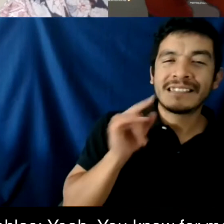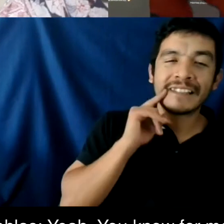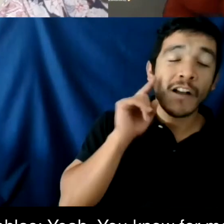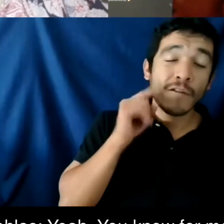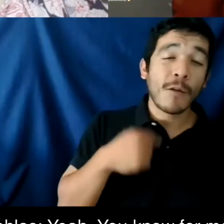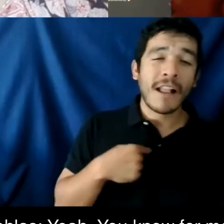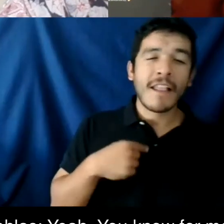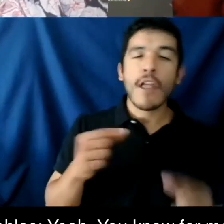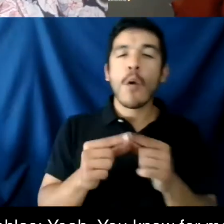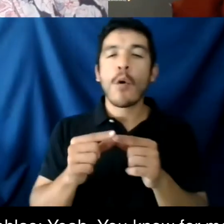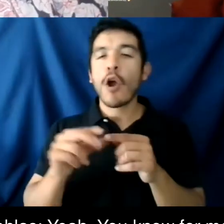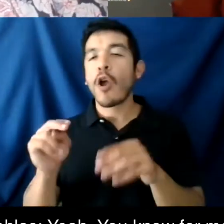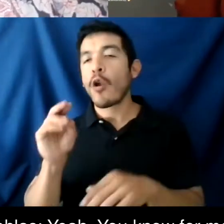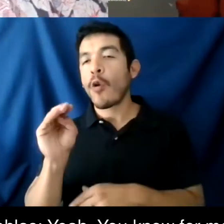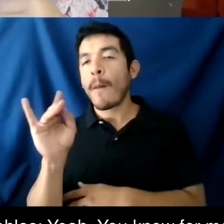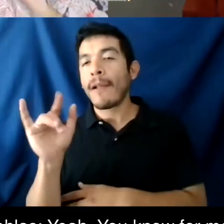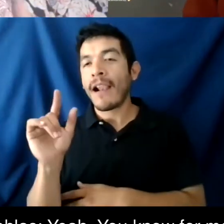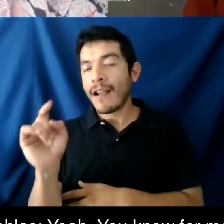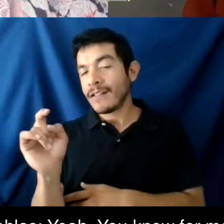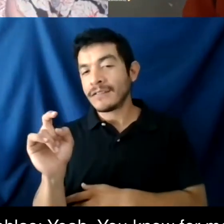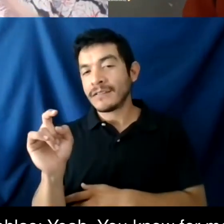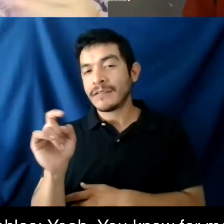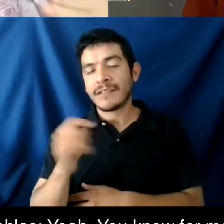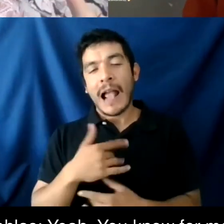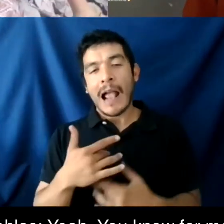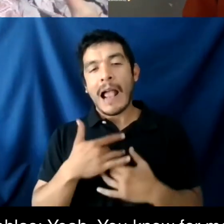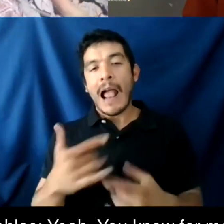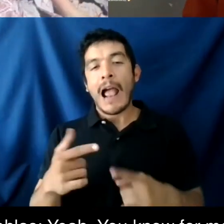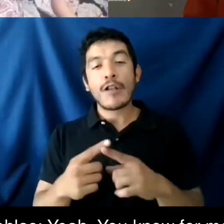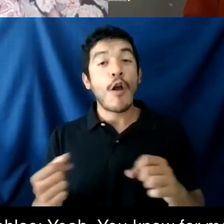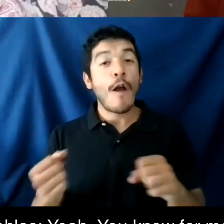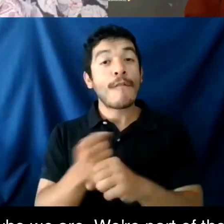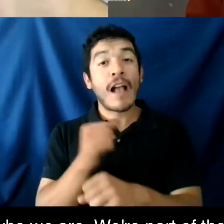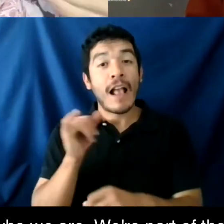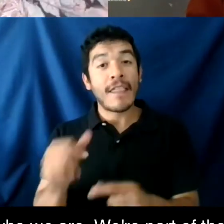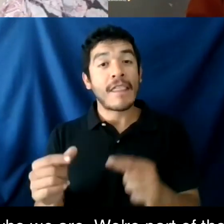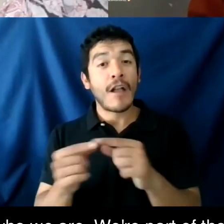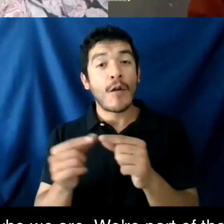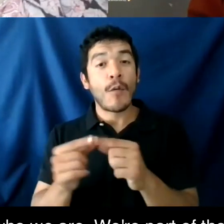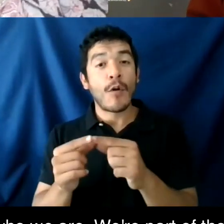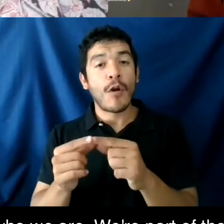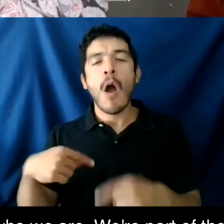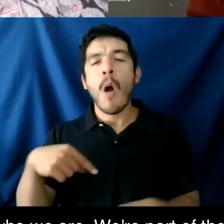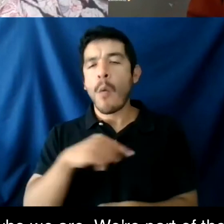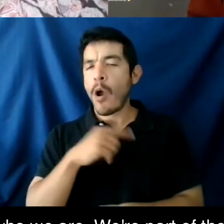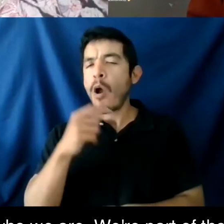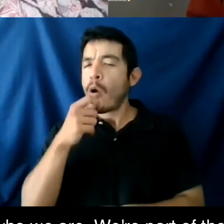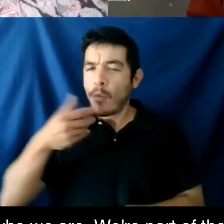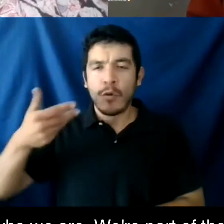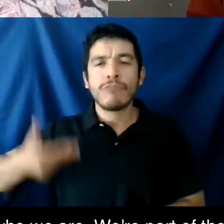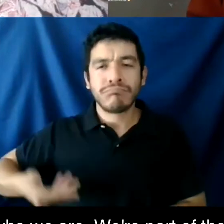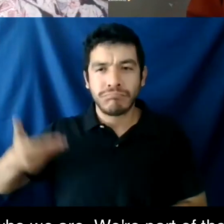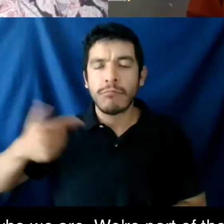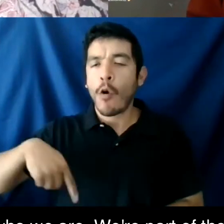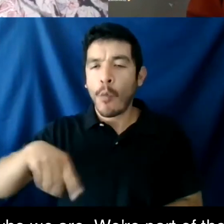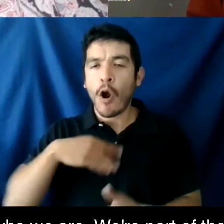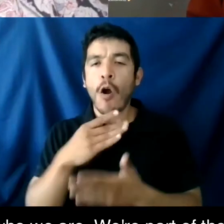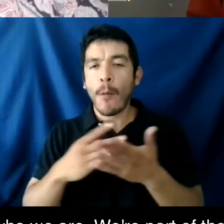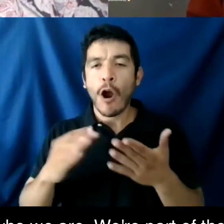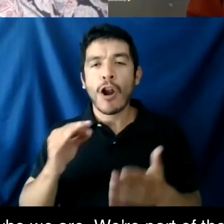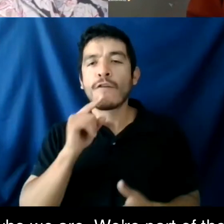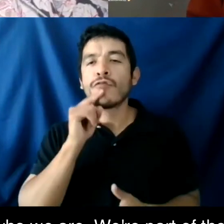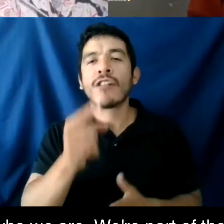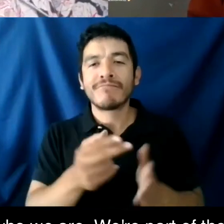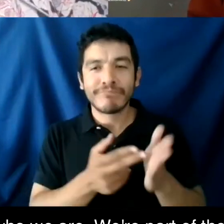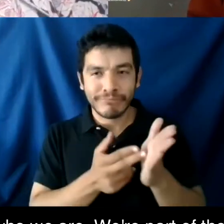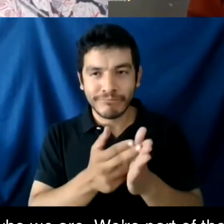word normalize, I tend to fight against it. For me, it's we are who we are. We're part of the reality. There's